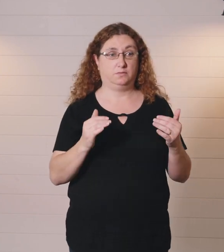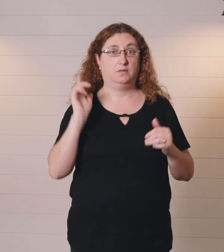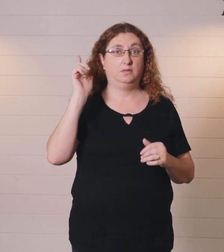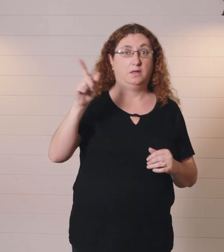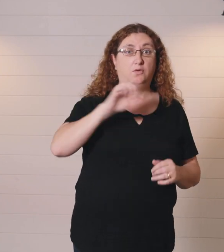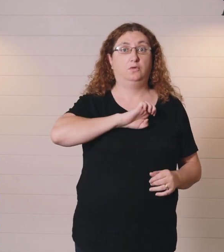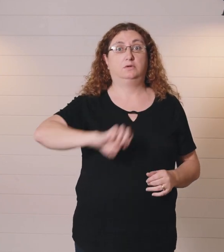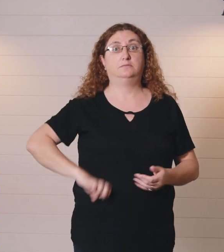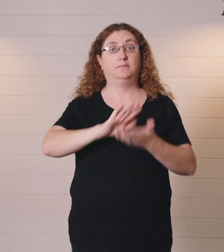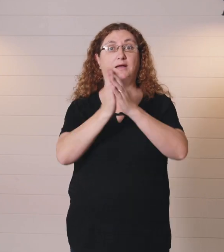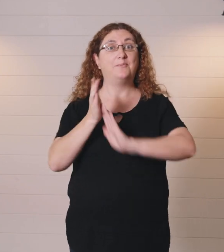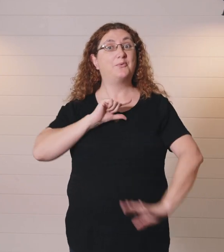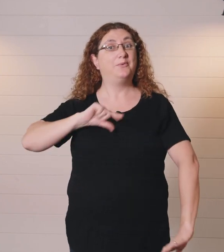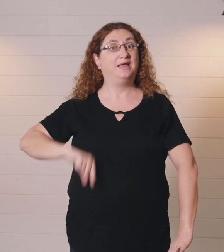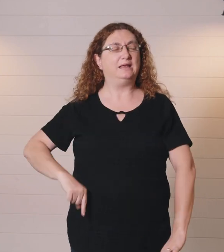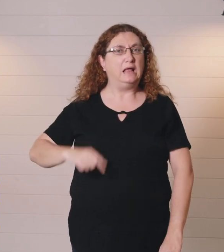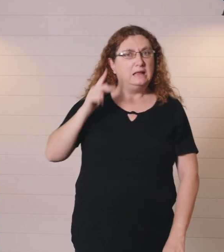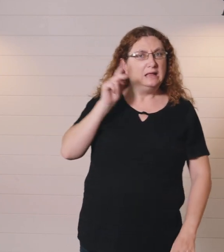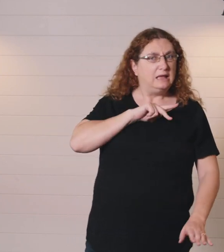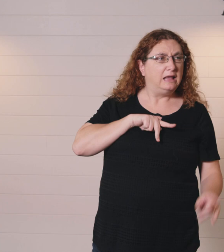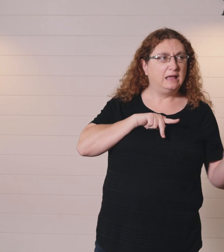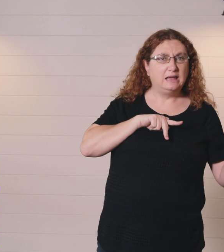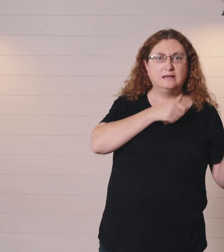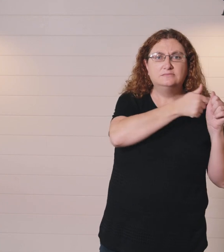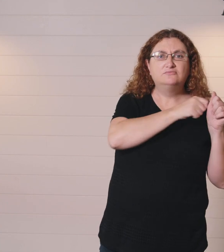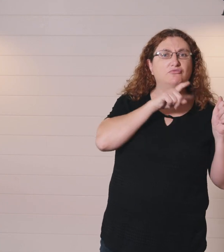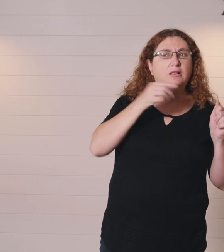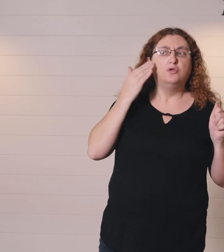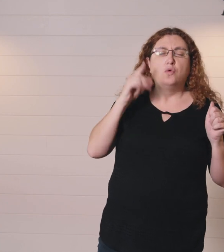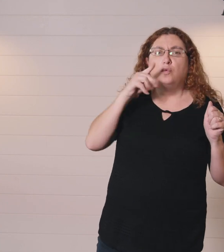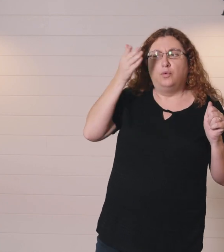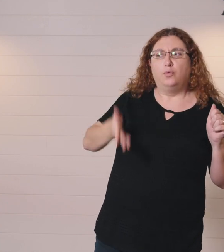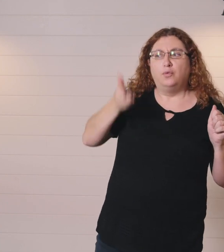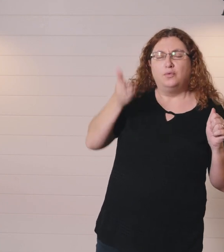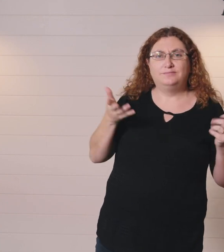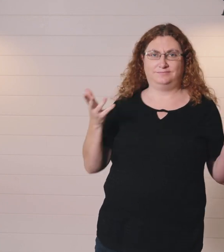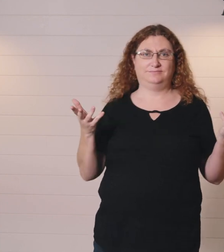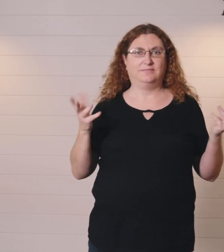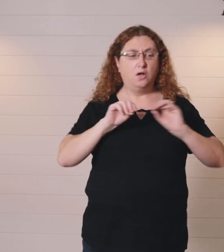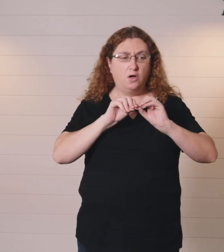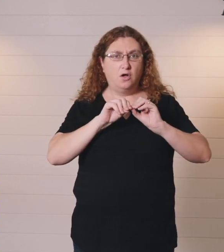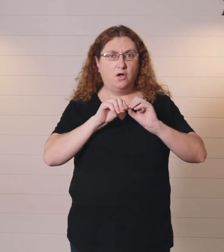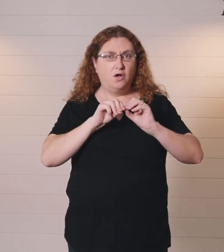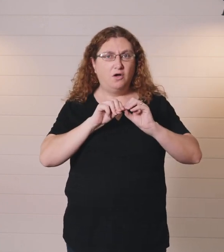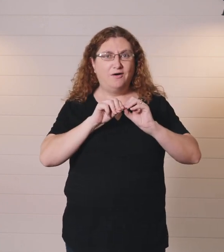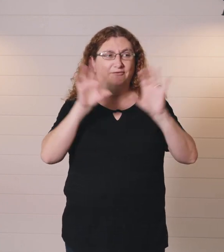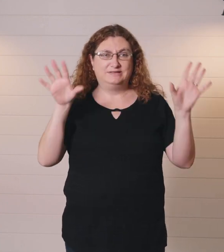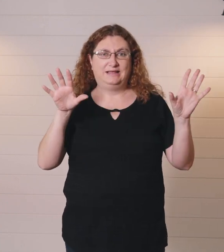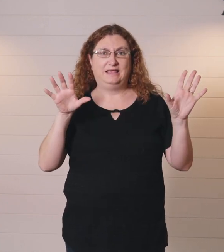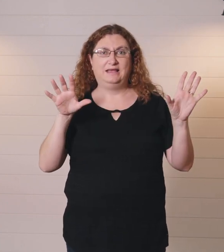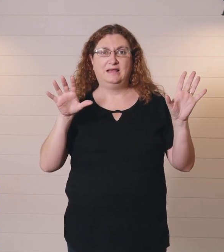queen, does the king really know her? Did he care about her? He obviously had not taken